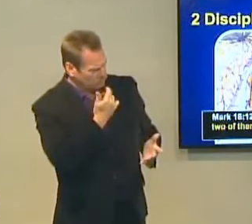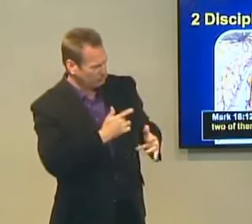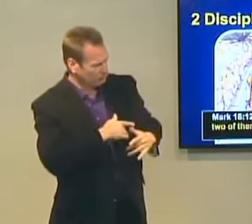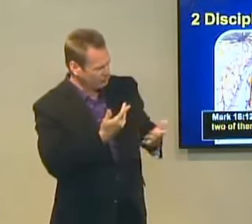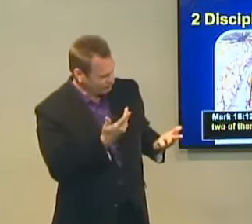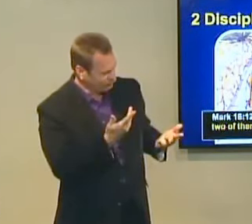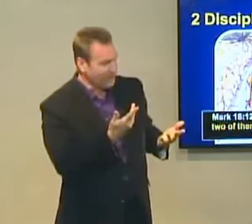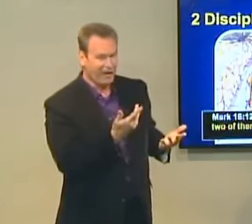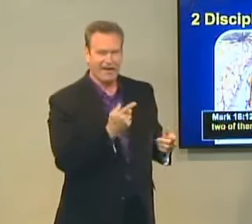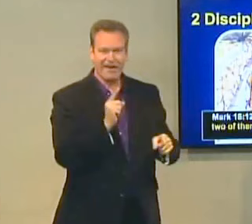with them.